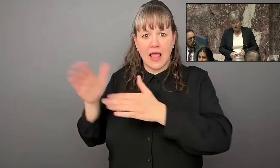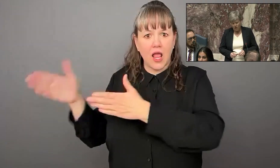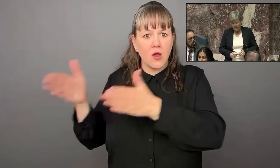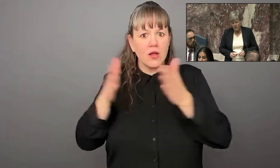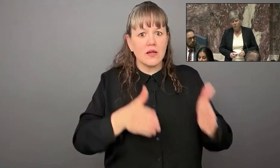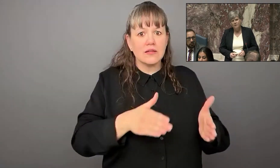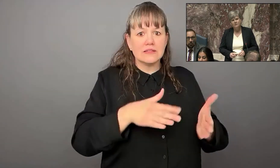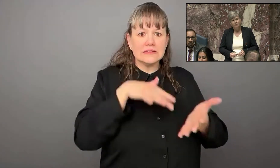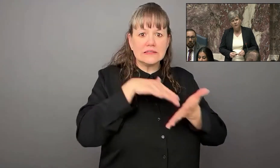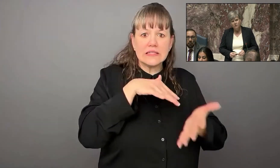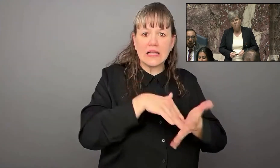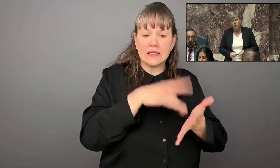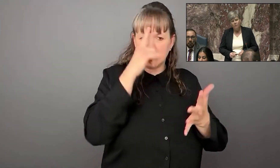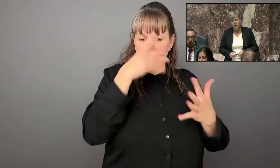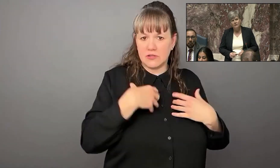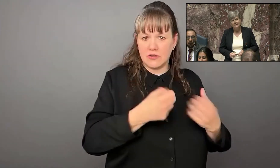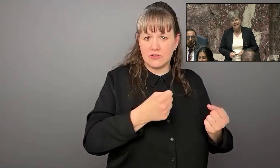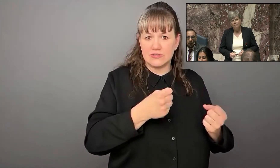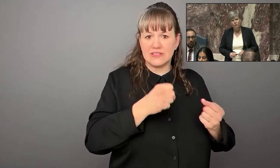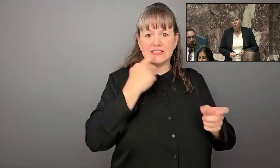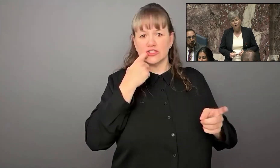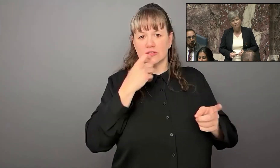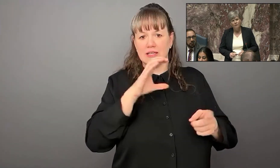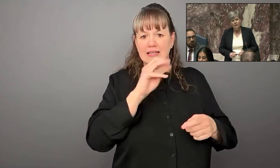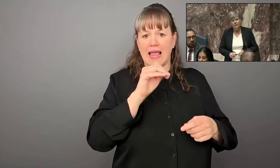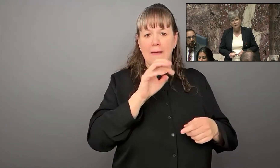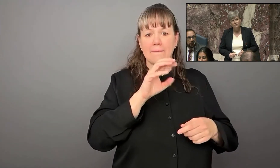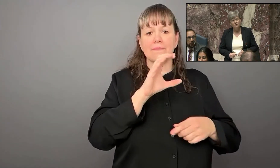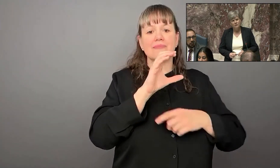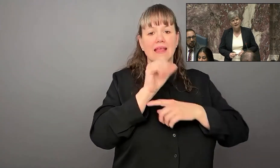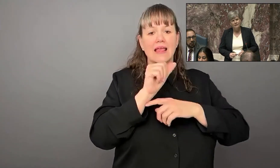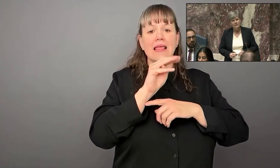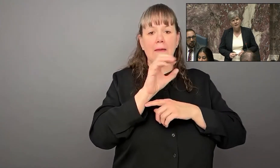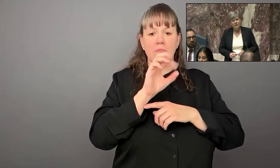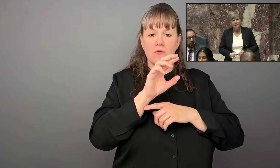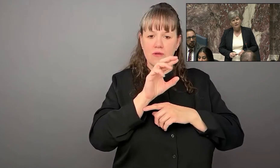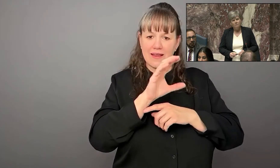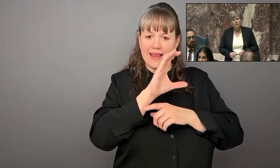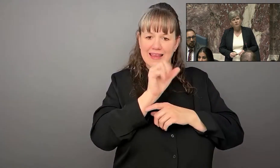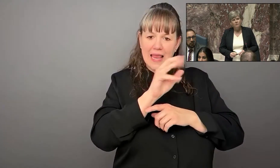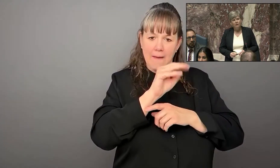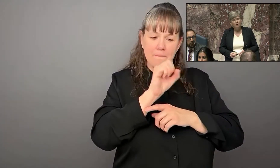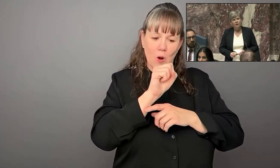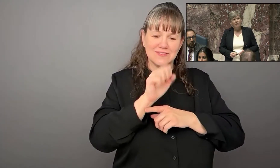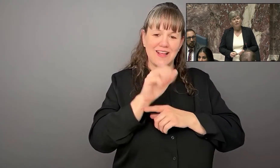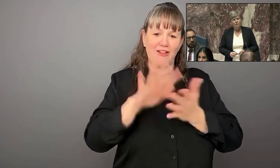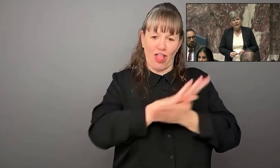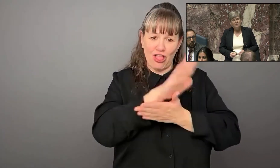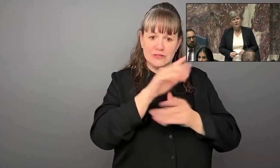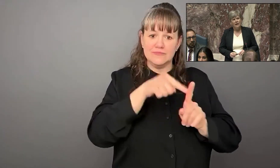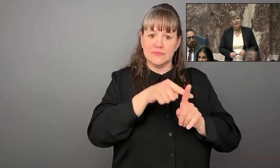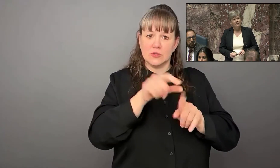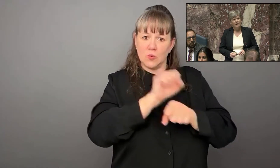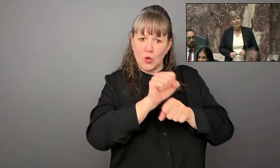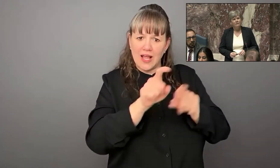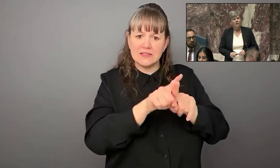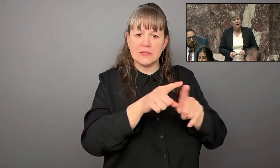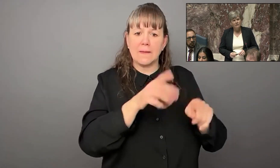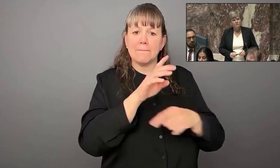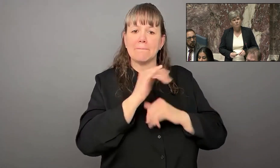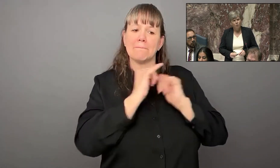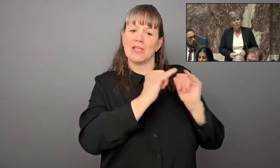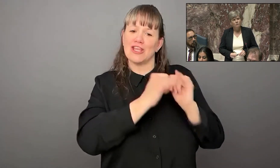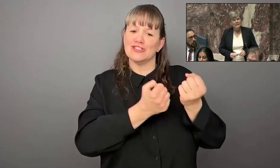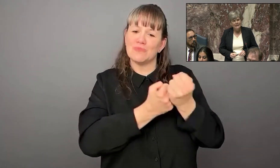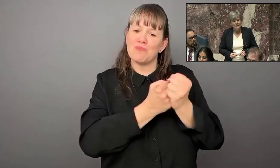at Camosa College. He works as a peer support worker in the same program that he used to attend. Mr. Speaker, that is a guiding light in the